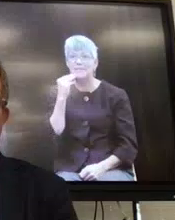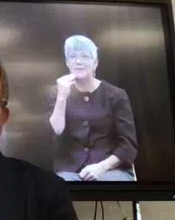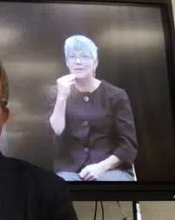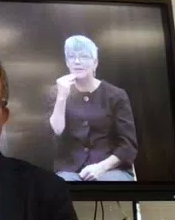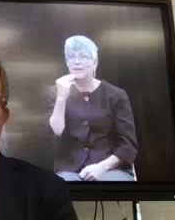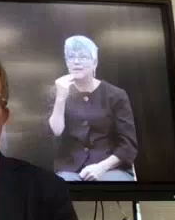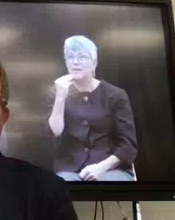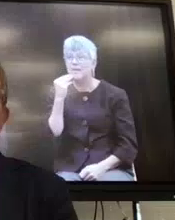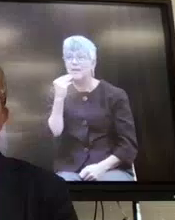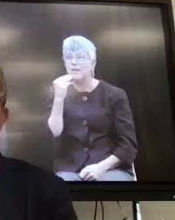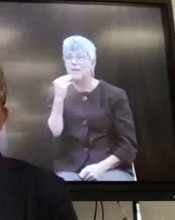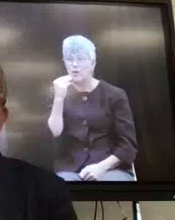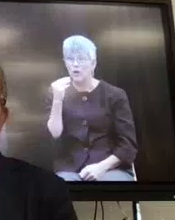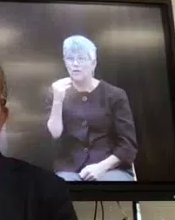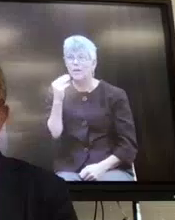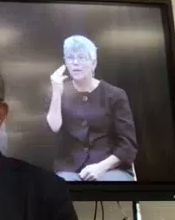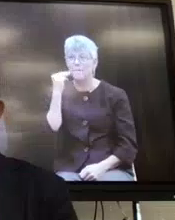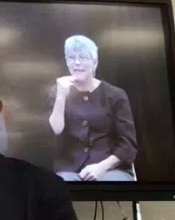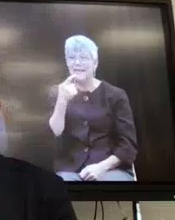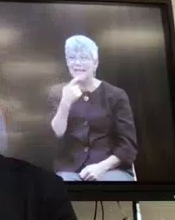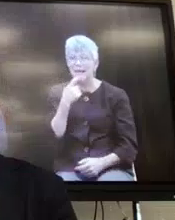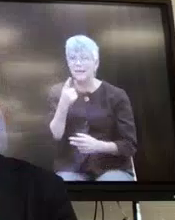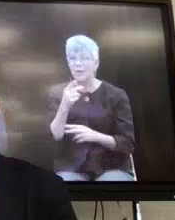Okay, you ready?